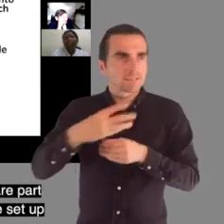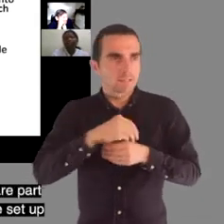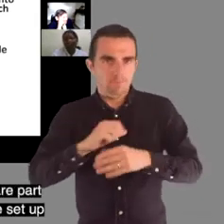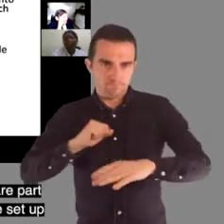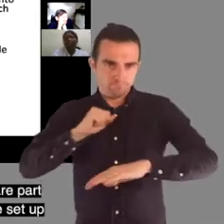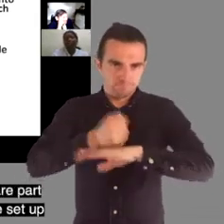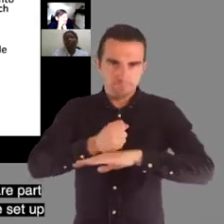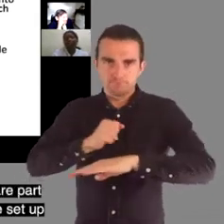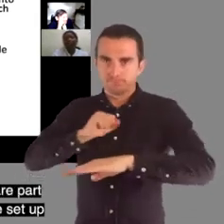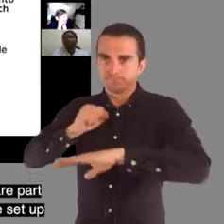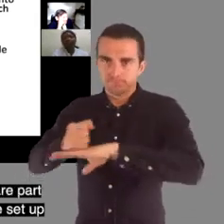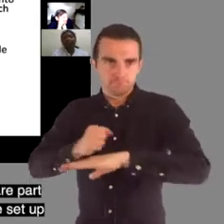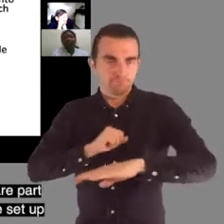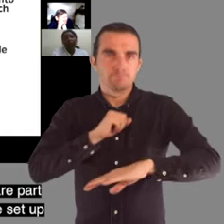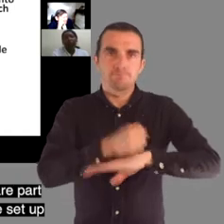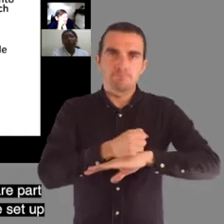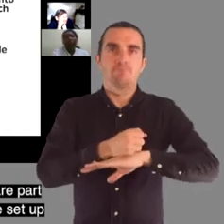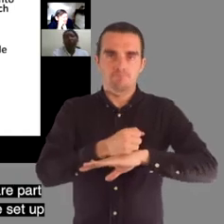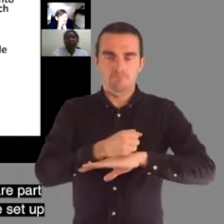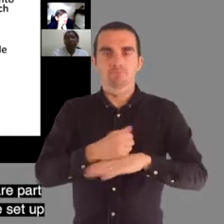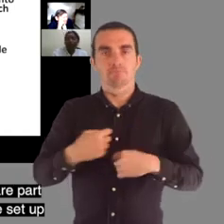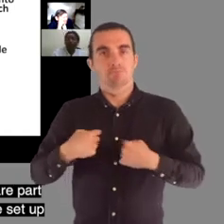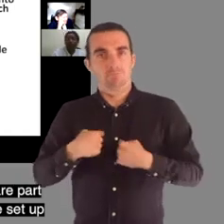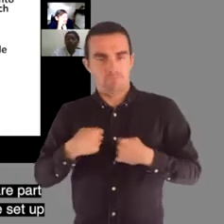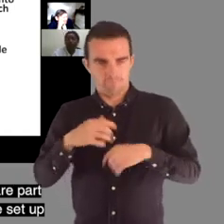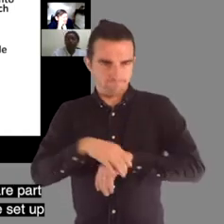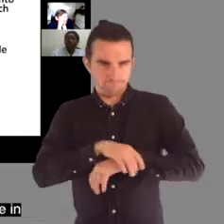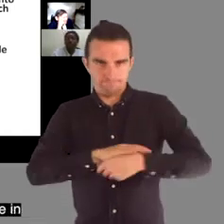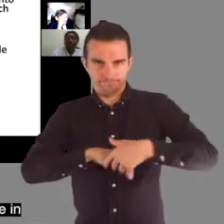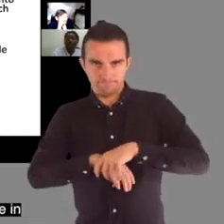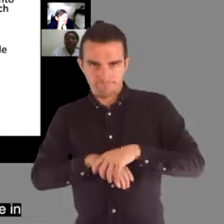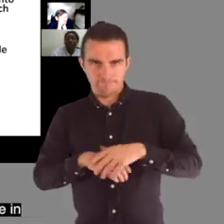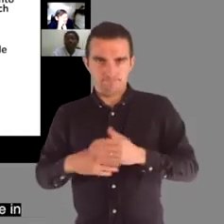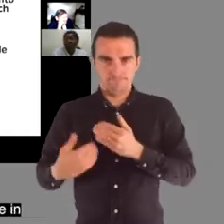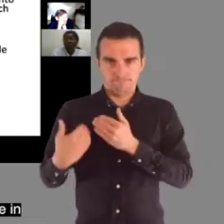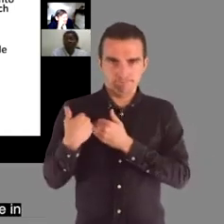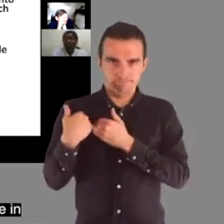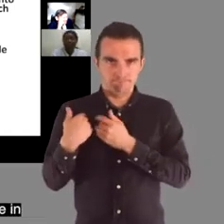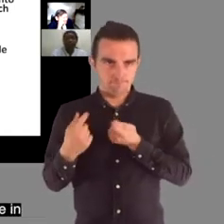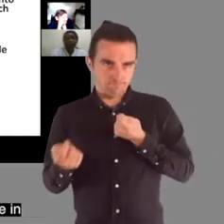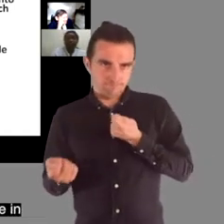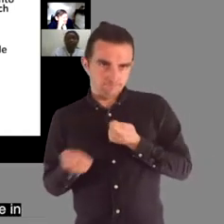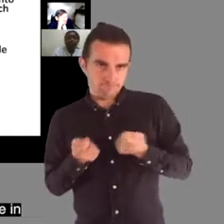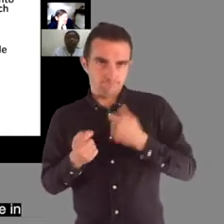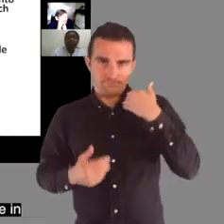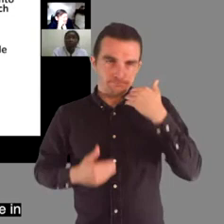taken care of. Their needs are part of what happens in the inclusive setup that is coming out now.